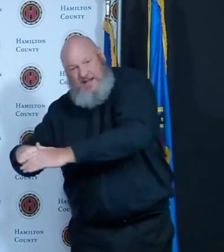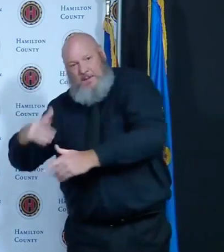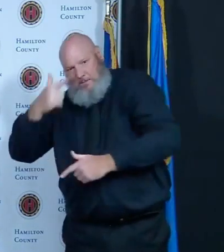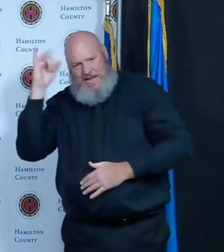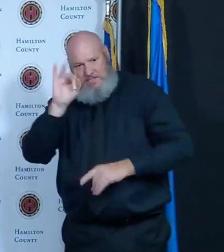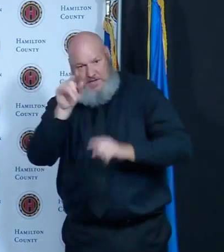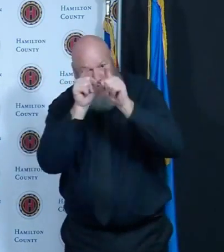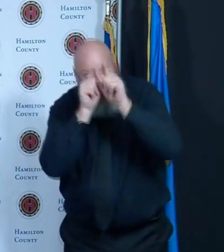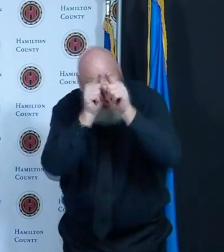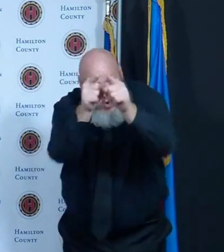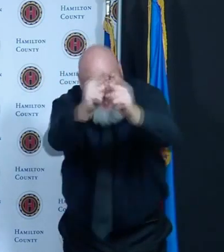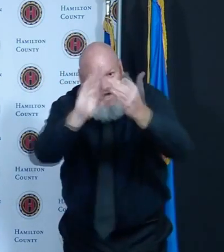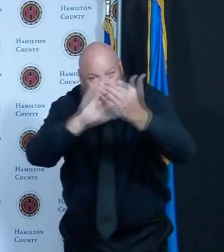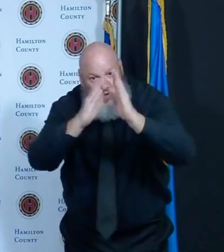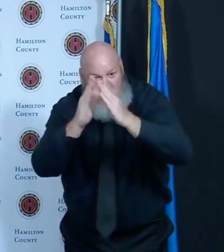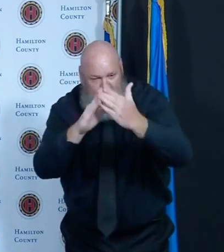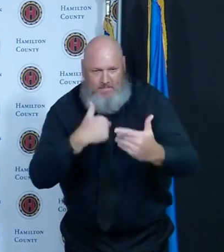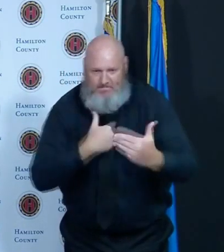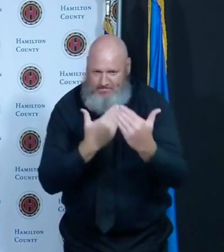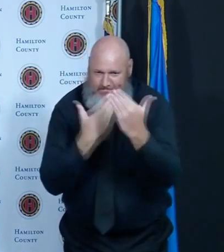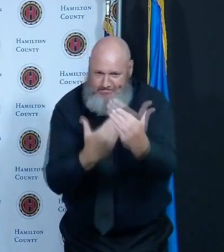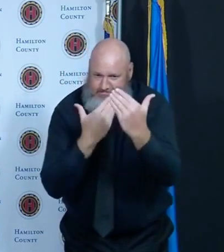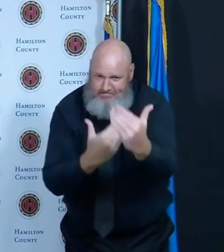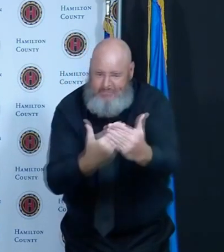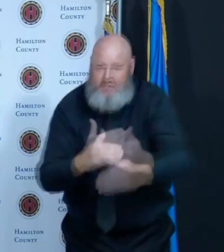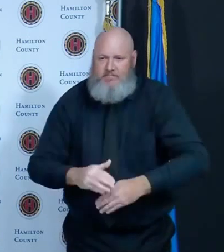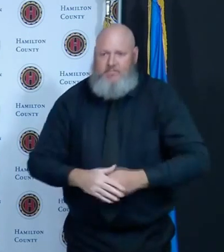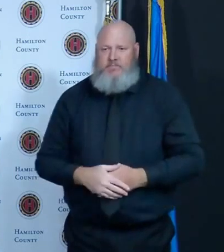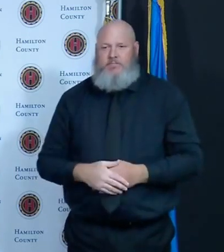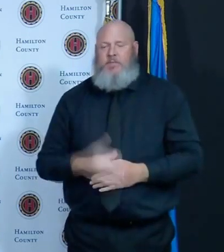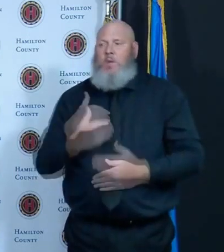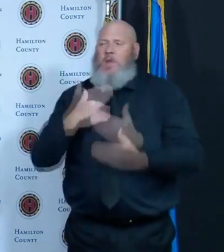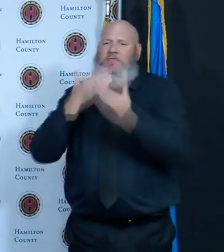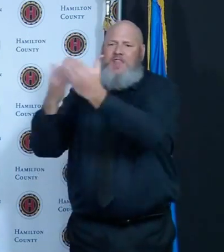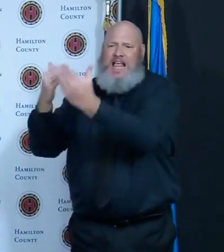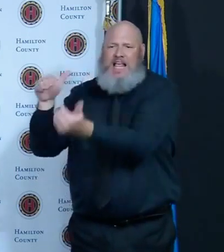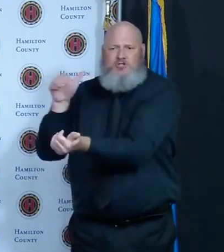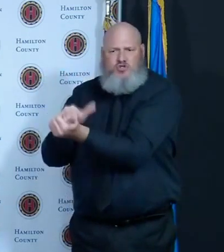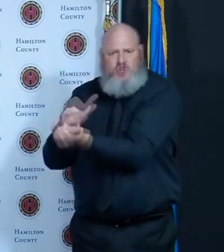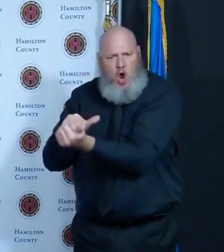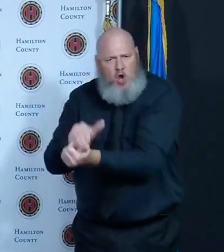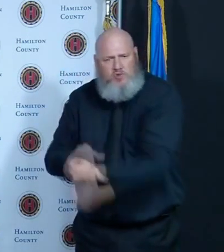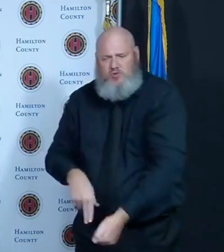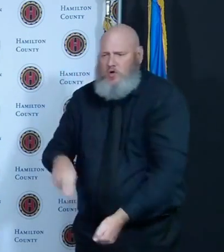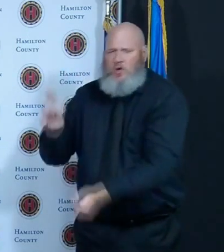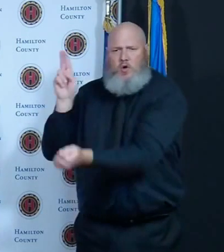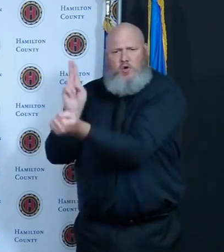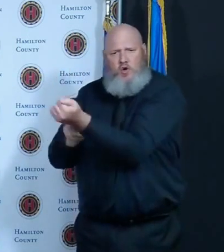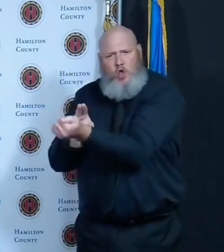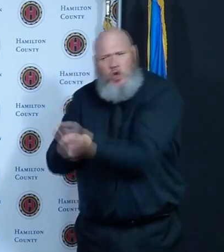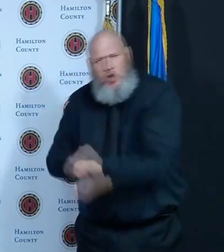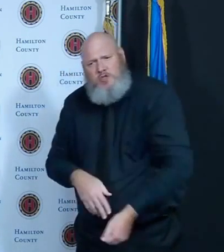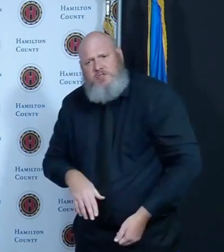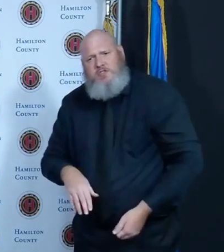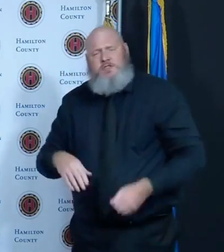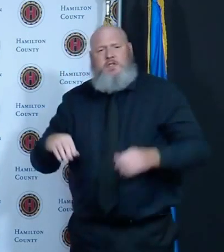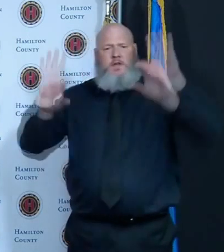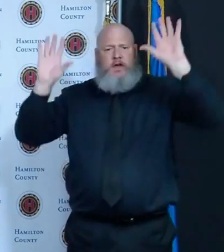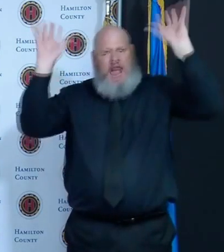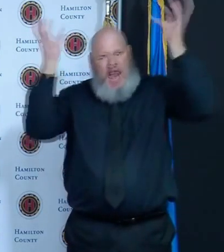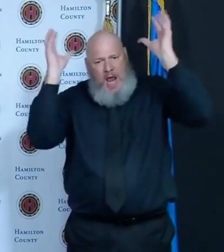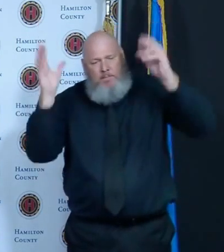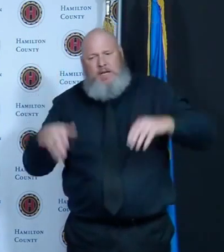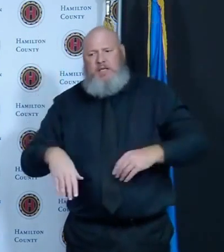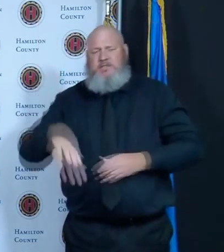medical systems who are working together, the health collaborative, our first responders, our firefighters and